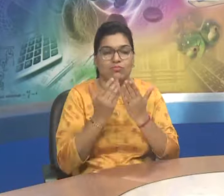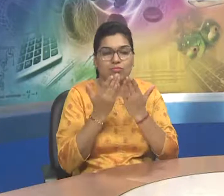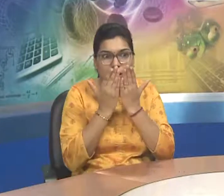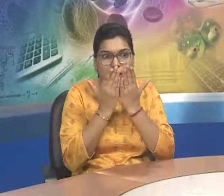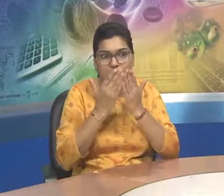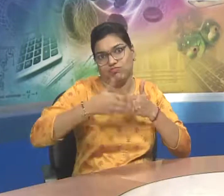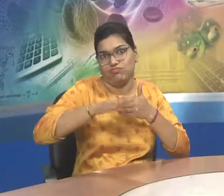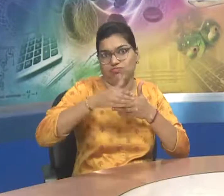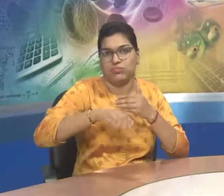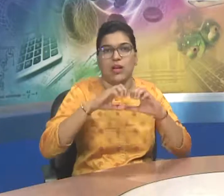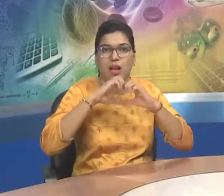dead.